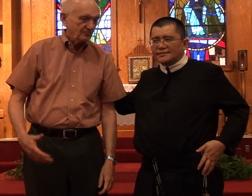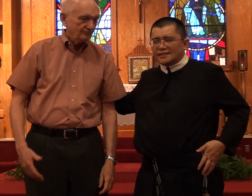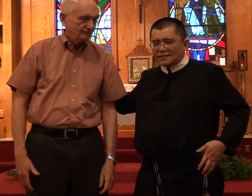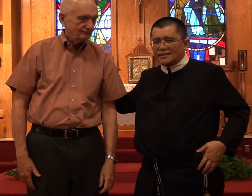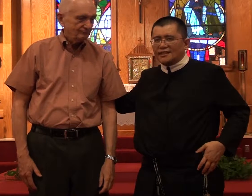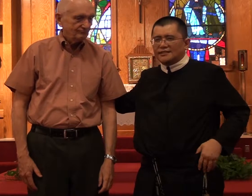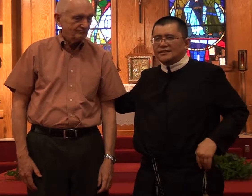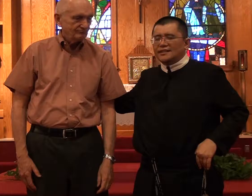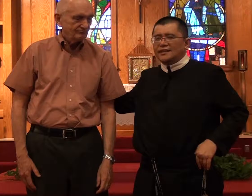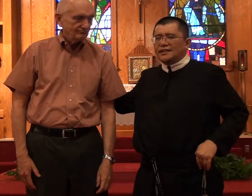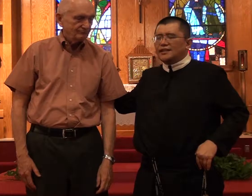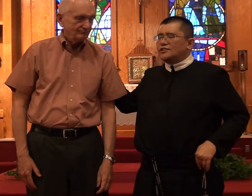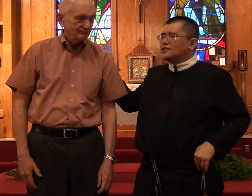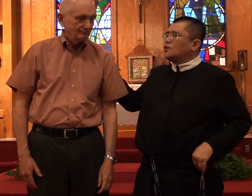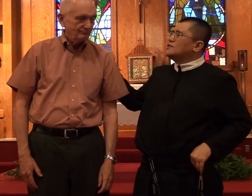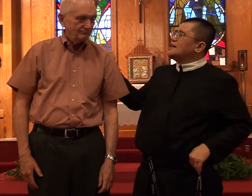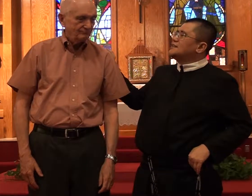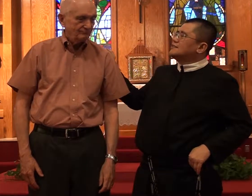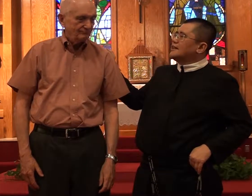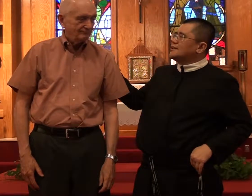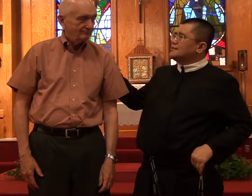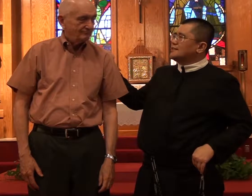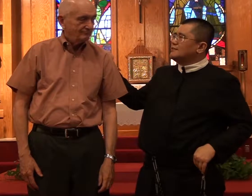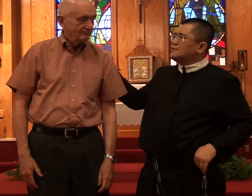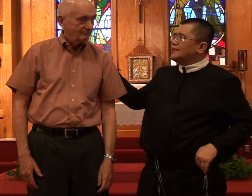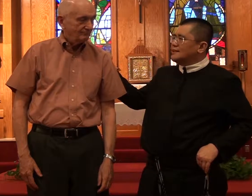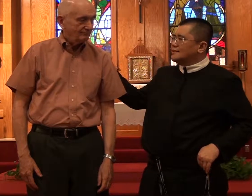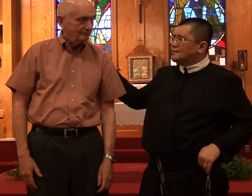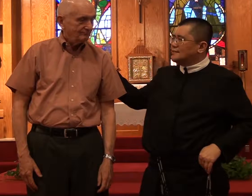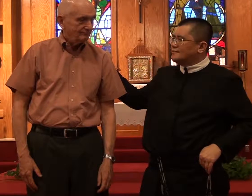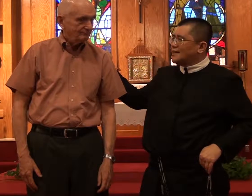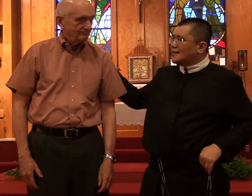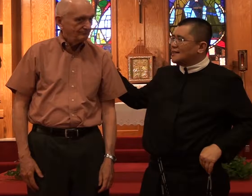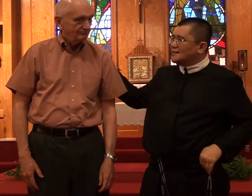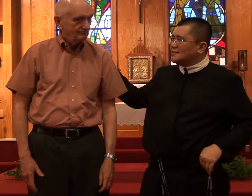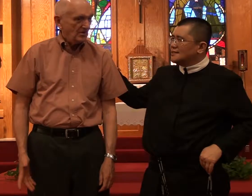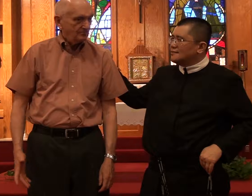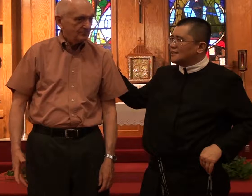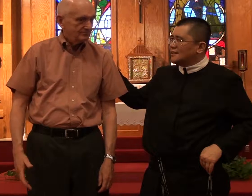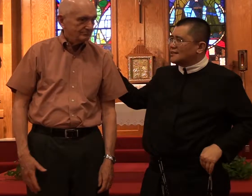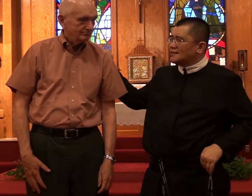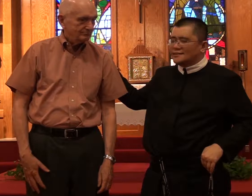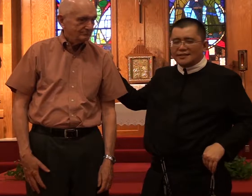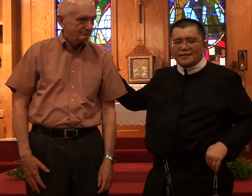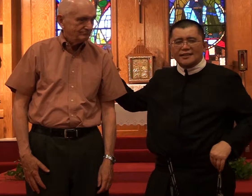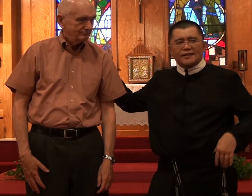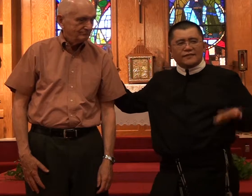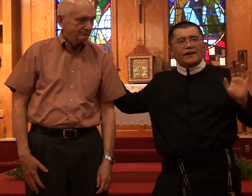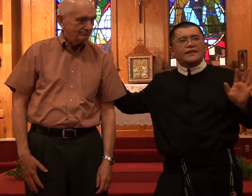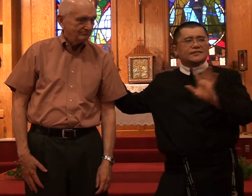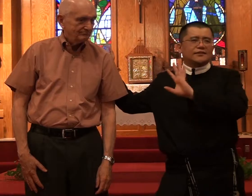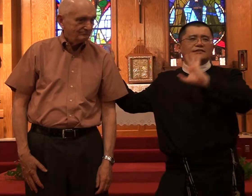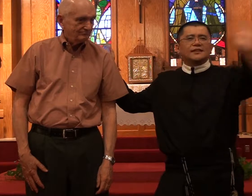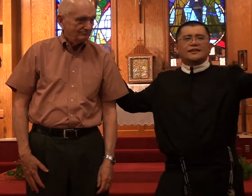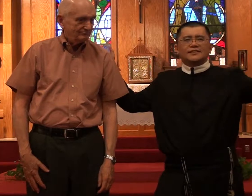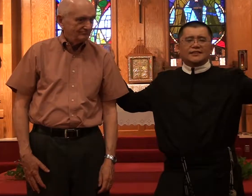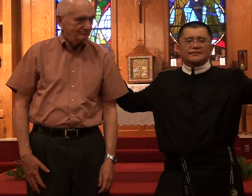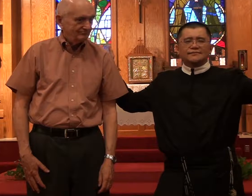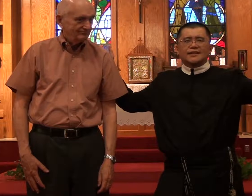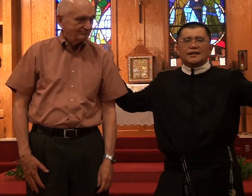Six. 6 days. He took a whole day to create a human being, mankind. Yeah. Humankind. Okay? 5 days, the whole thing, everything. And